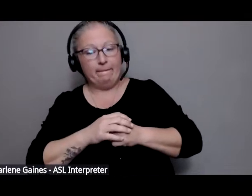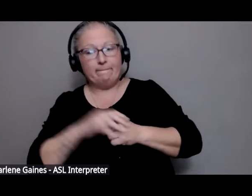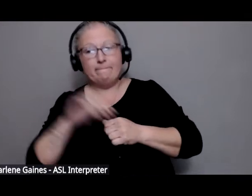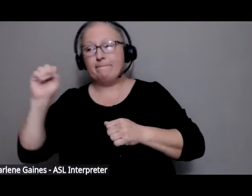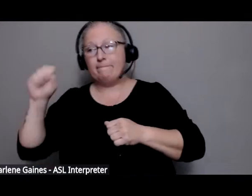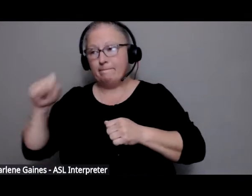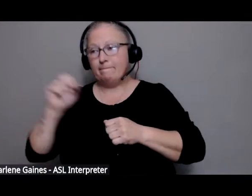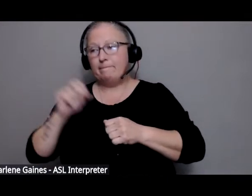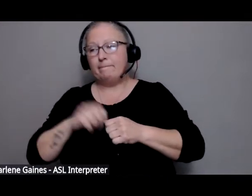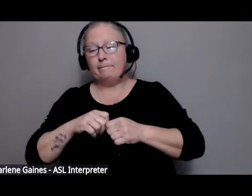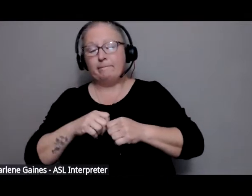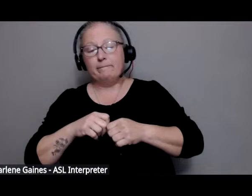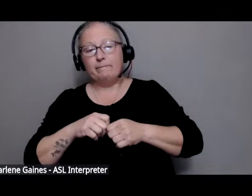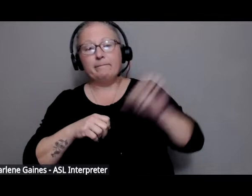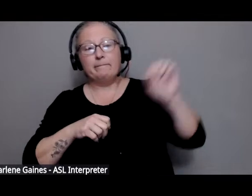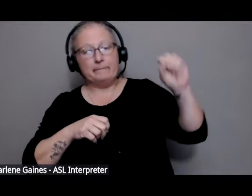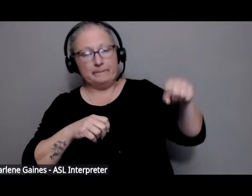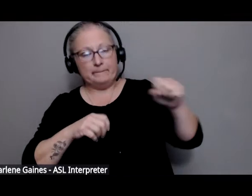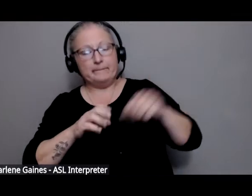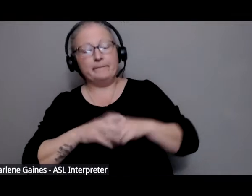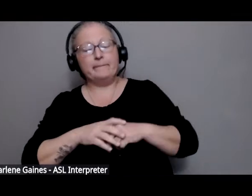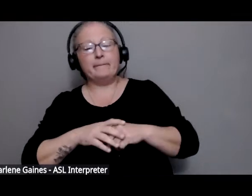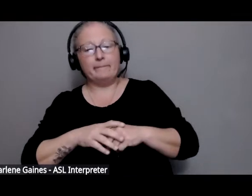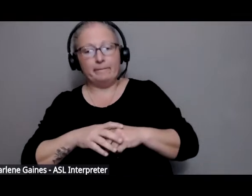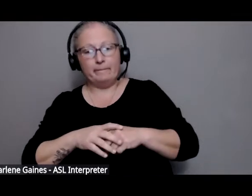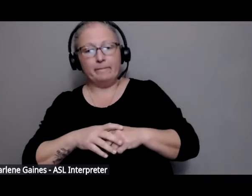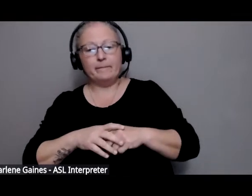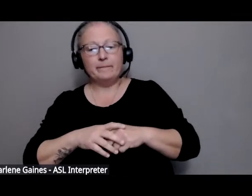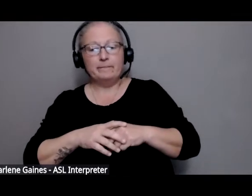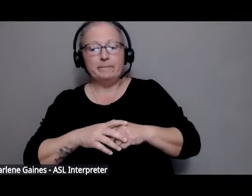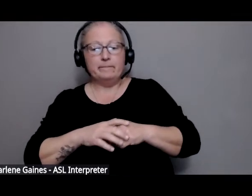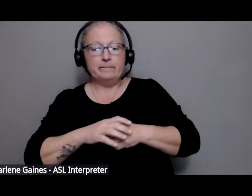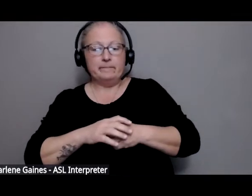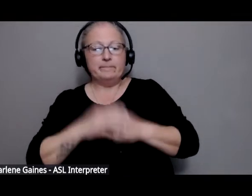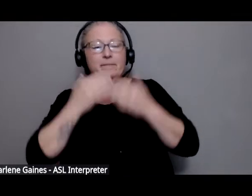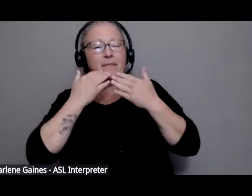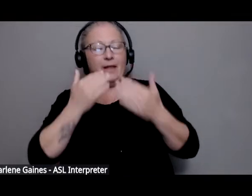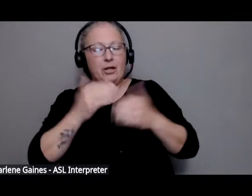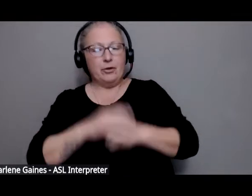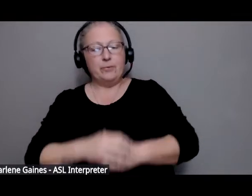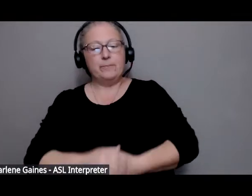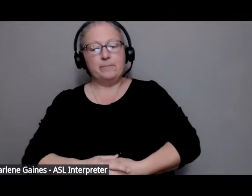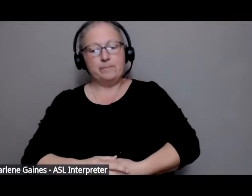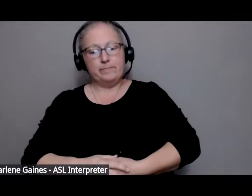Aye. Aye. Okay. Thank you.